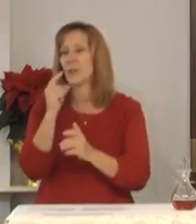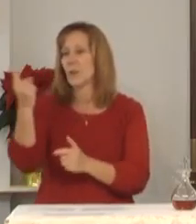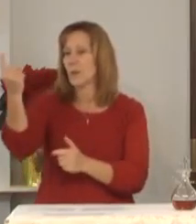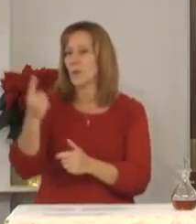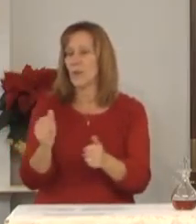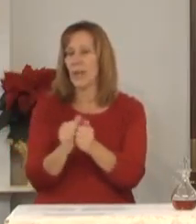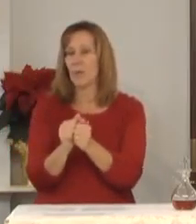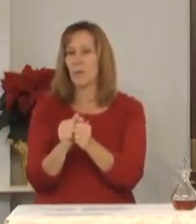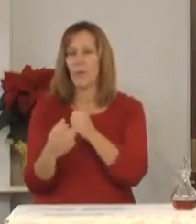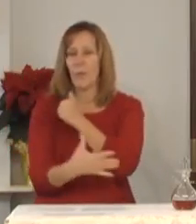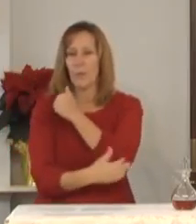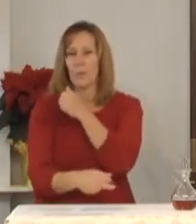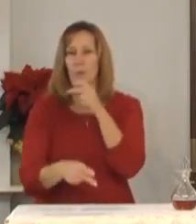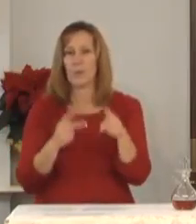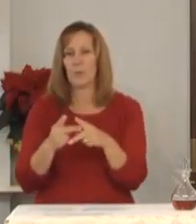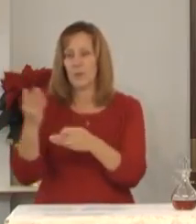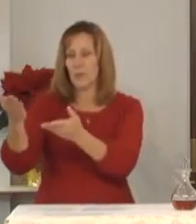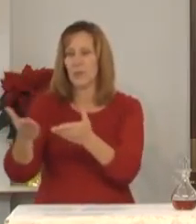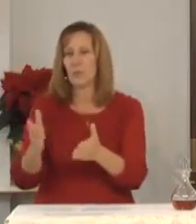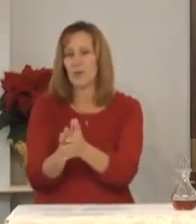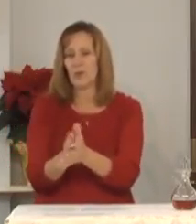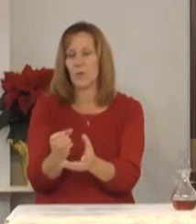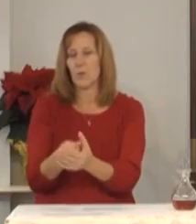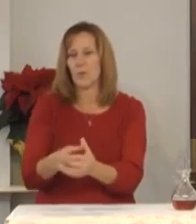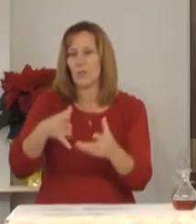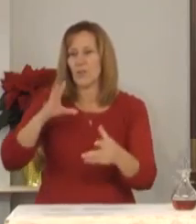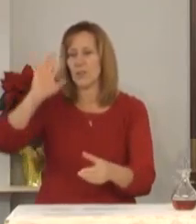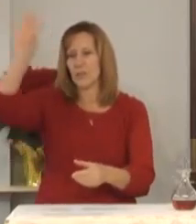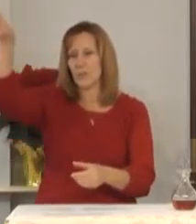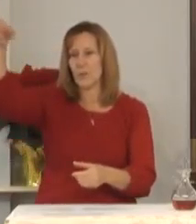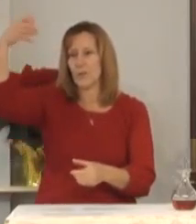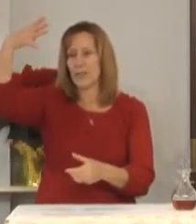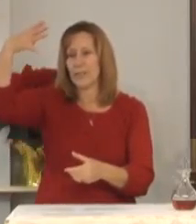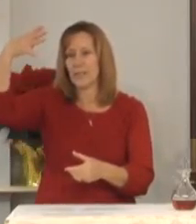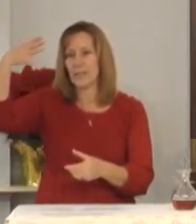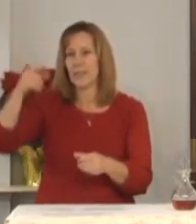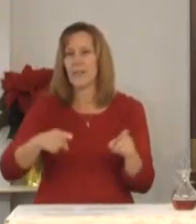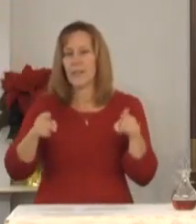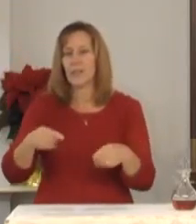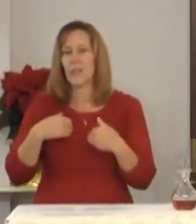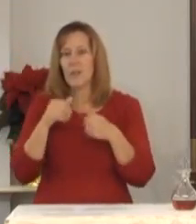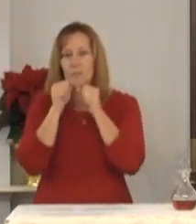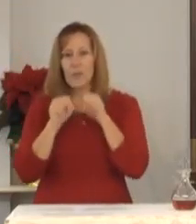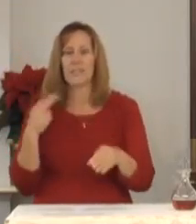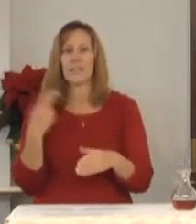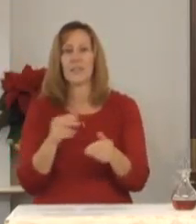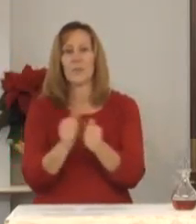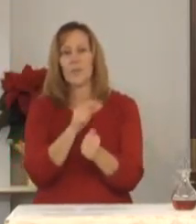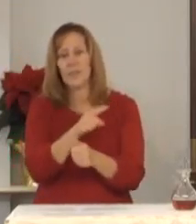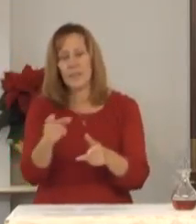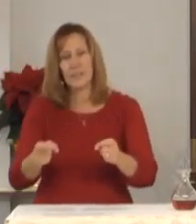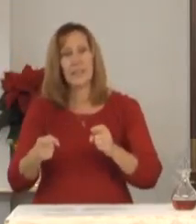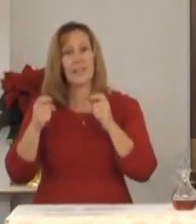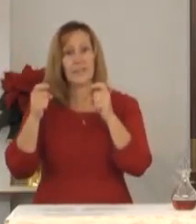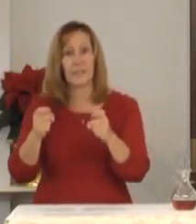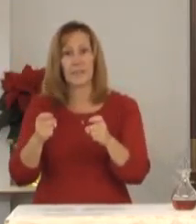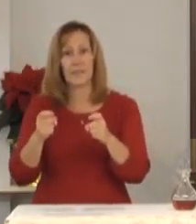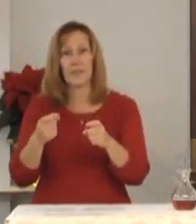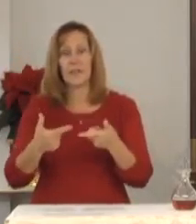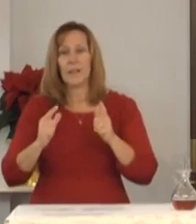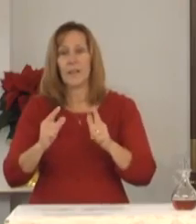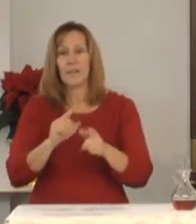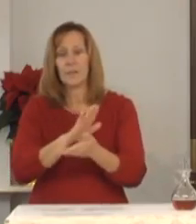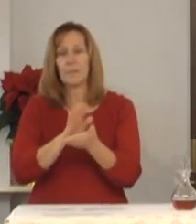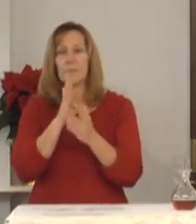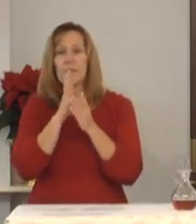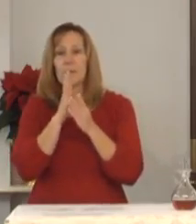came among the poor to bring the riches of your grace. As you have blessed us with these gifts, let them